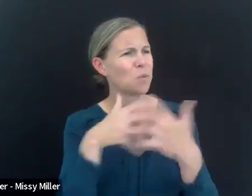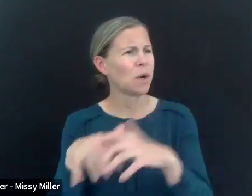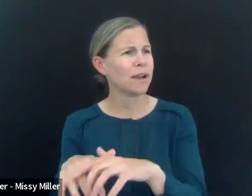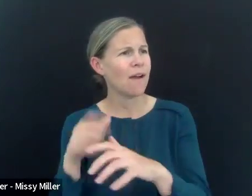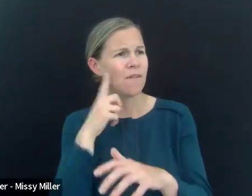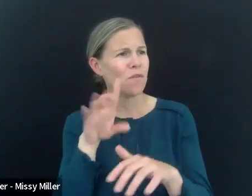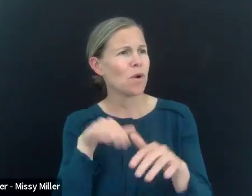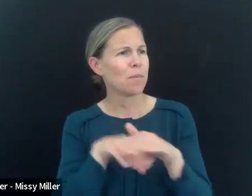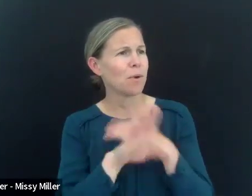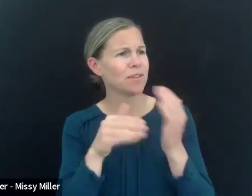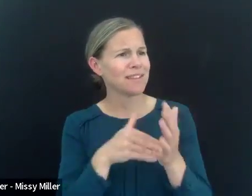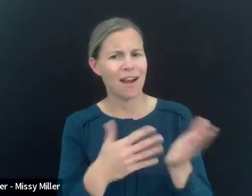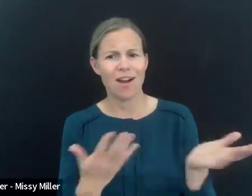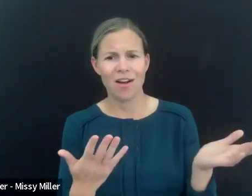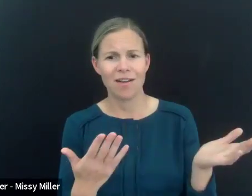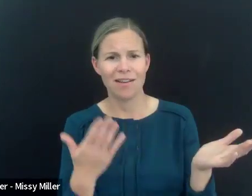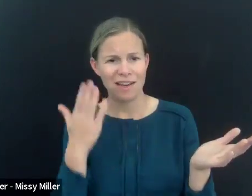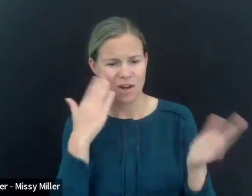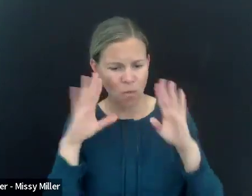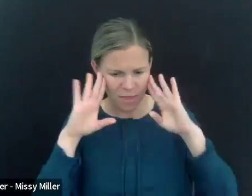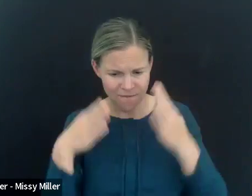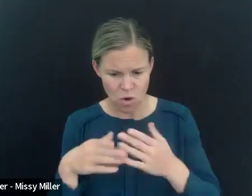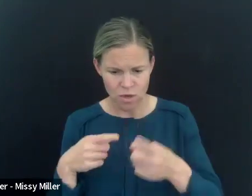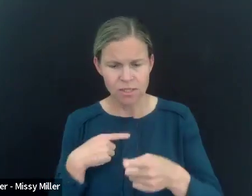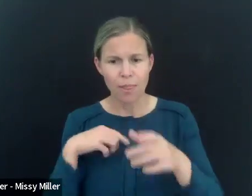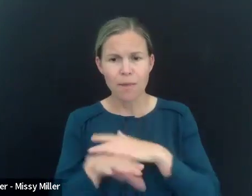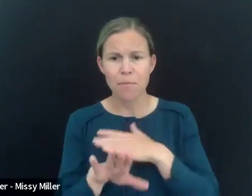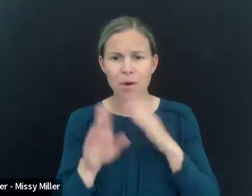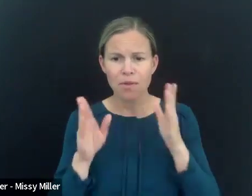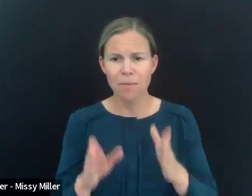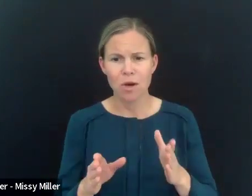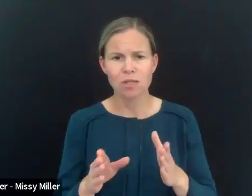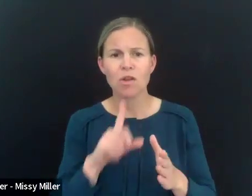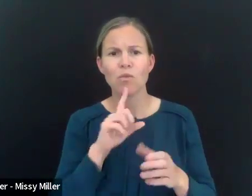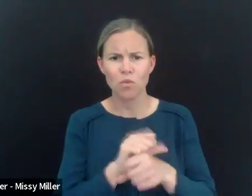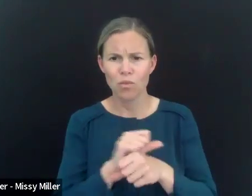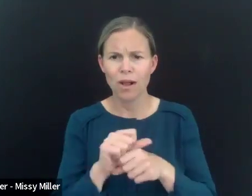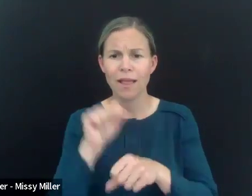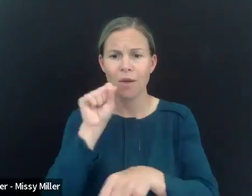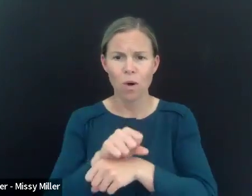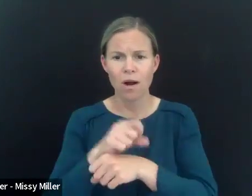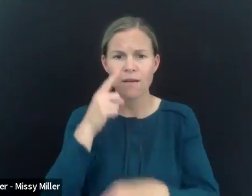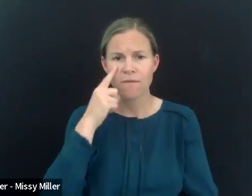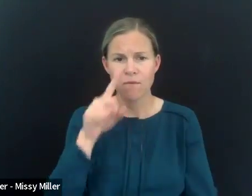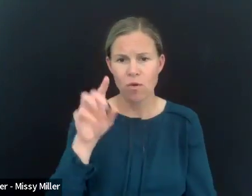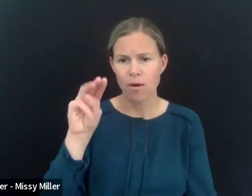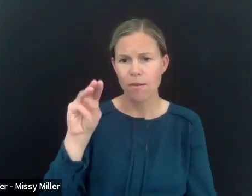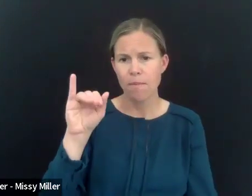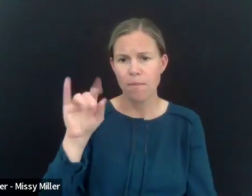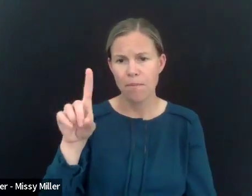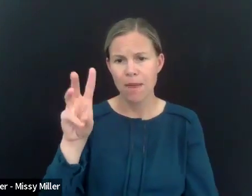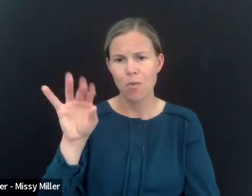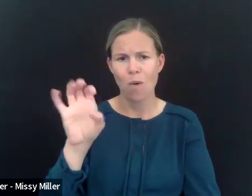work and centered the birthing person? What if it really worked for midwives? Just that one little piece of